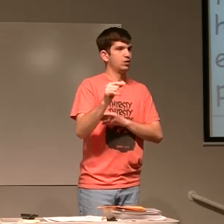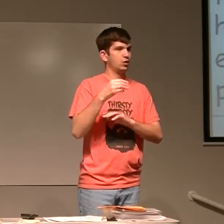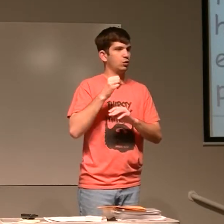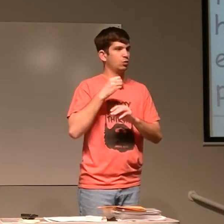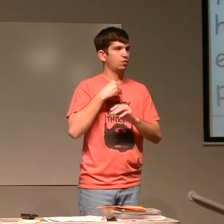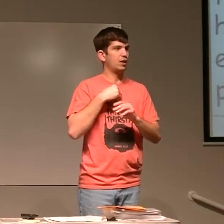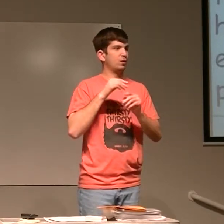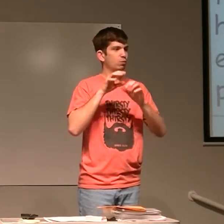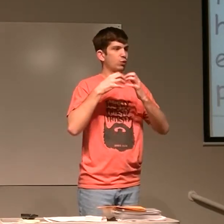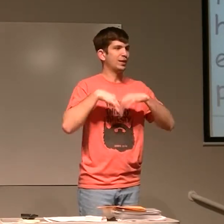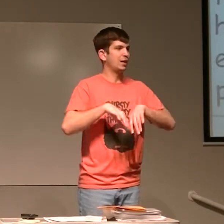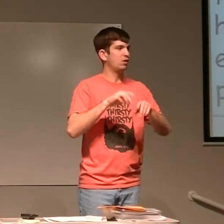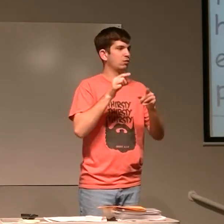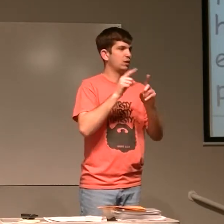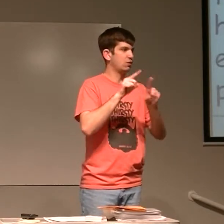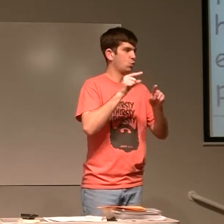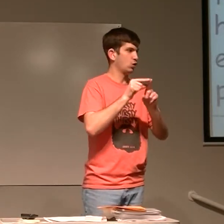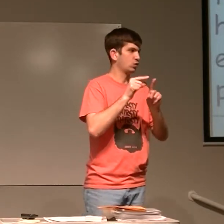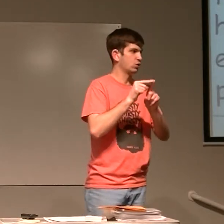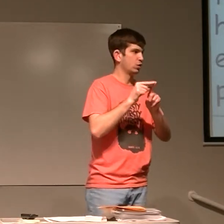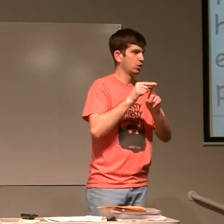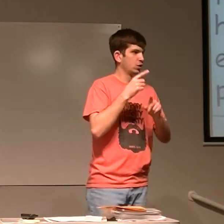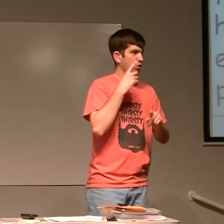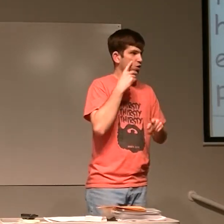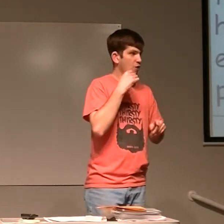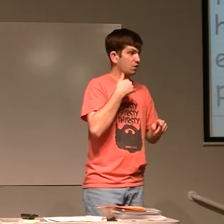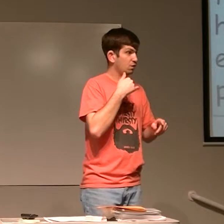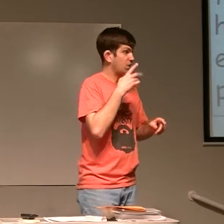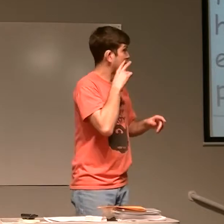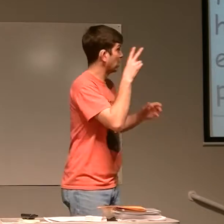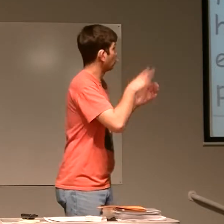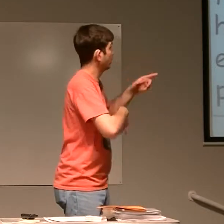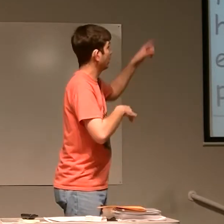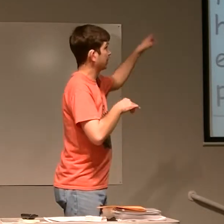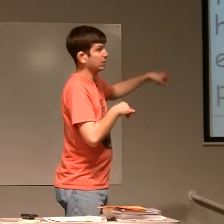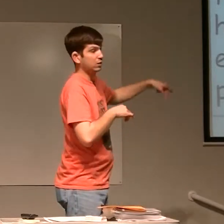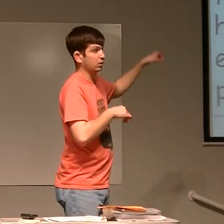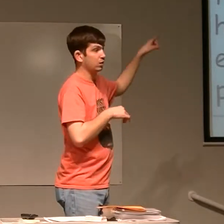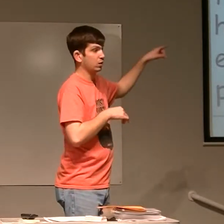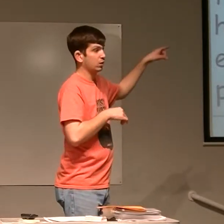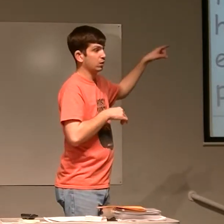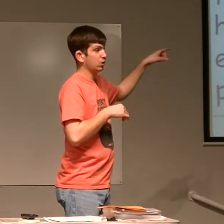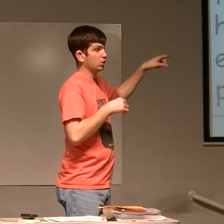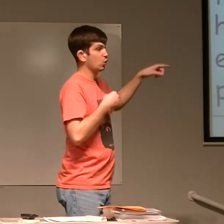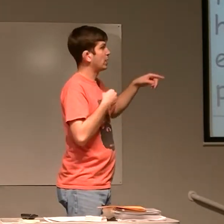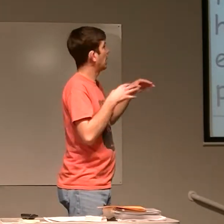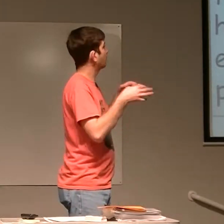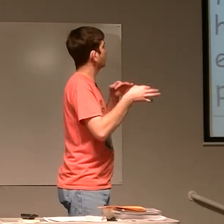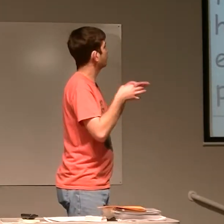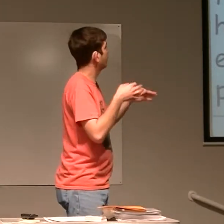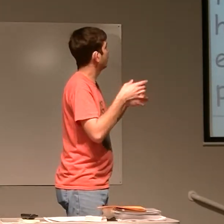So they break down different words. So they cannot read like this. So we have to explain